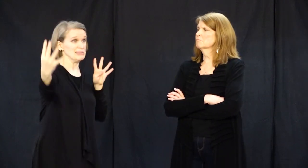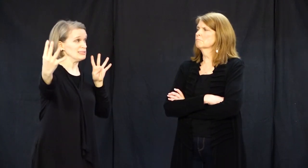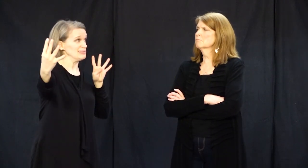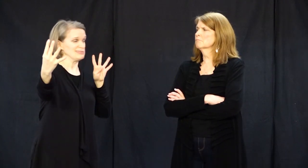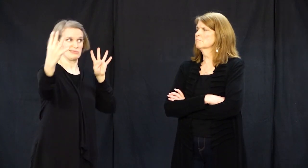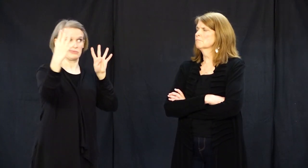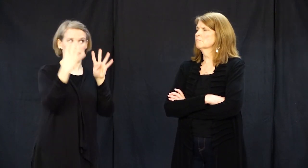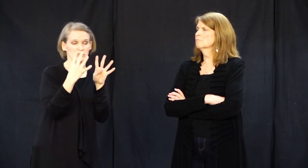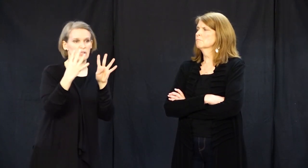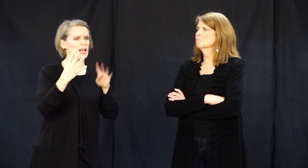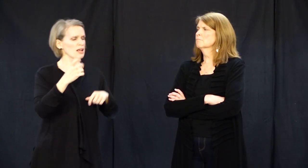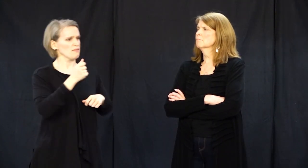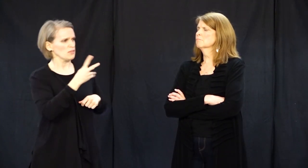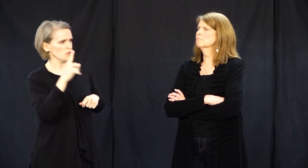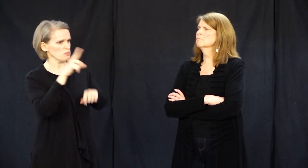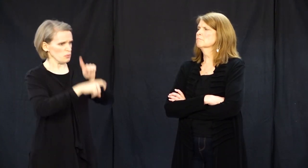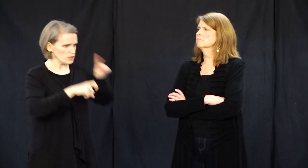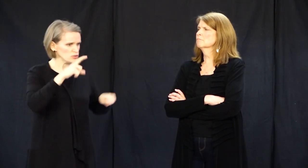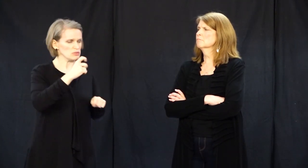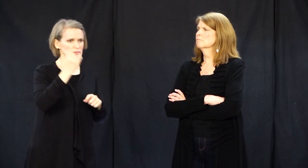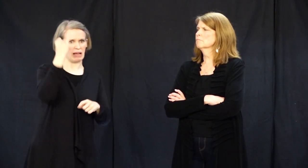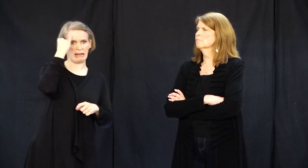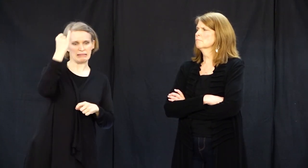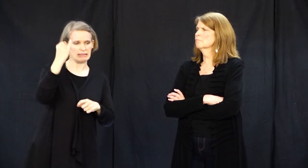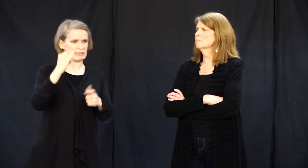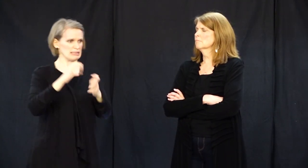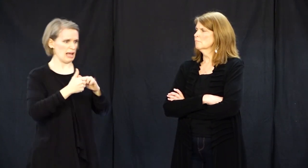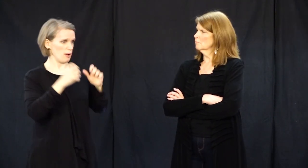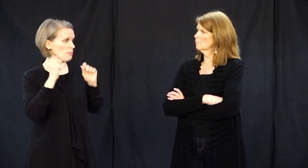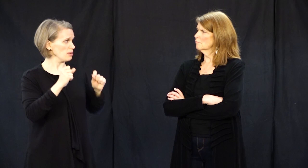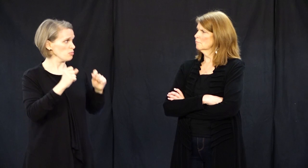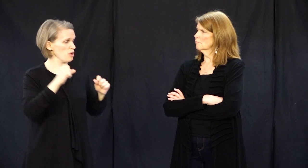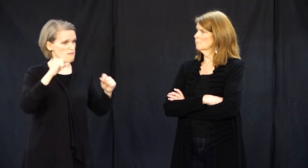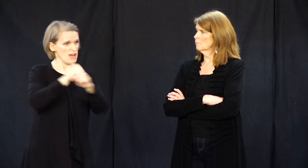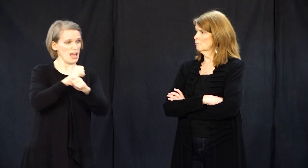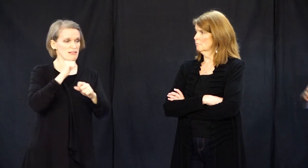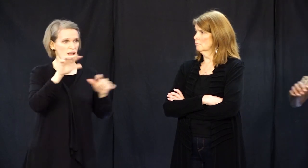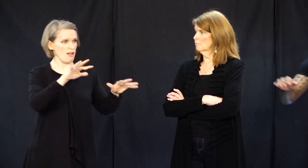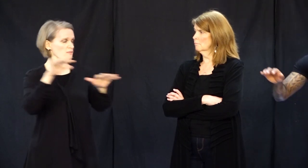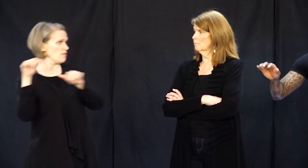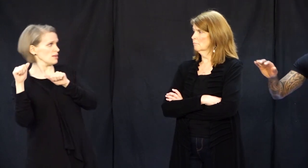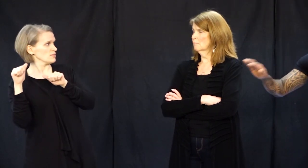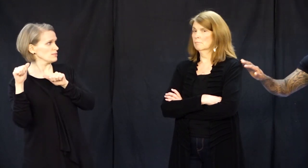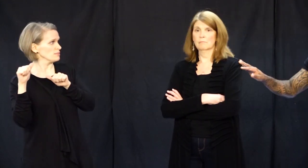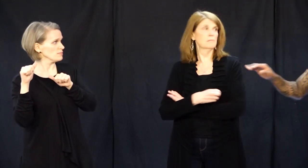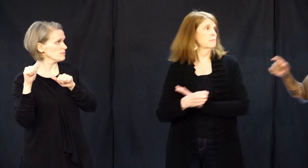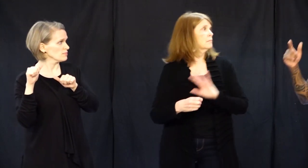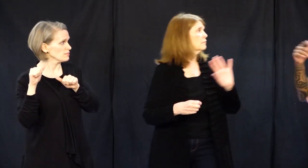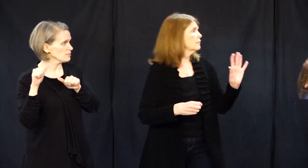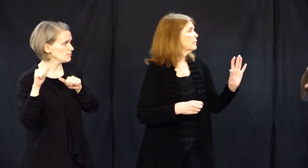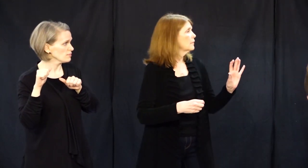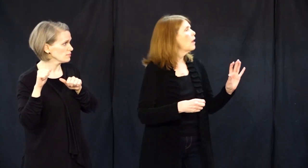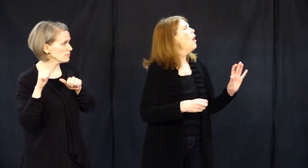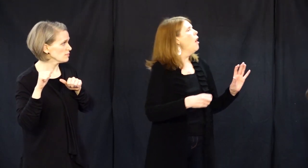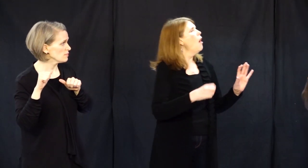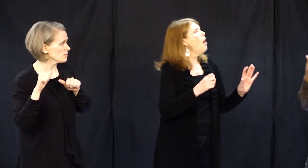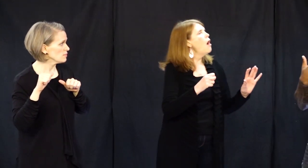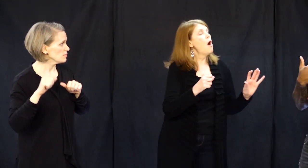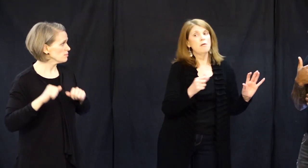questions, a couple of suggestions on how to fight instead of fleeing west. Yes? Well, Your Excellency, you wanted to see me. Hamilton, come